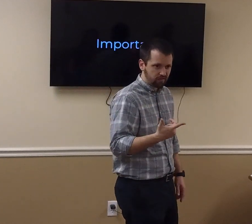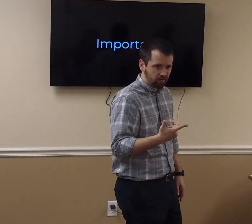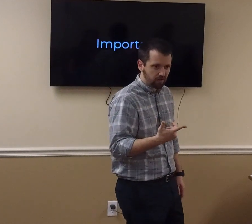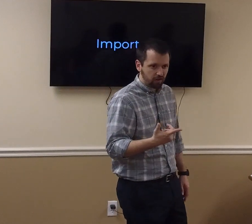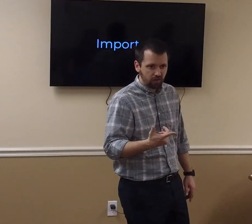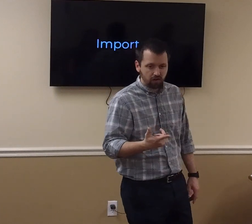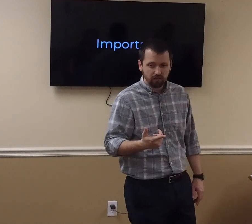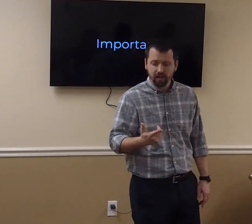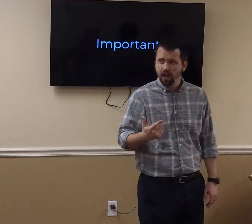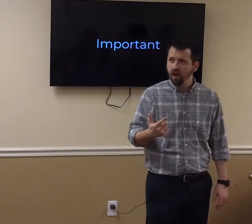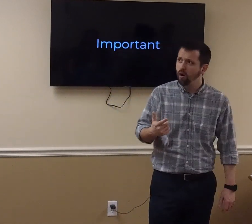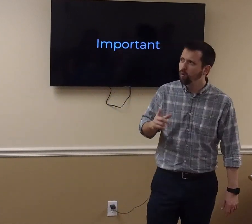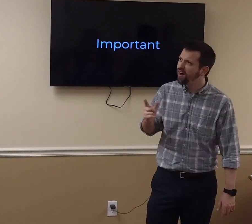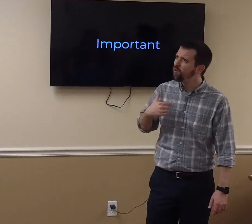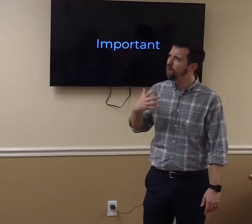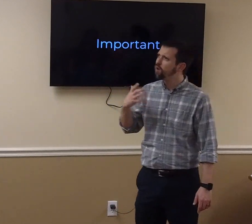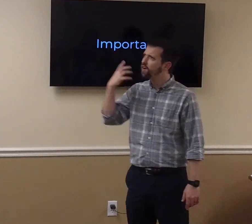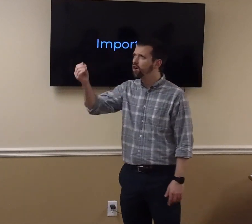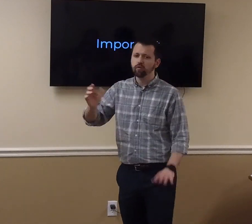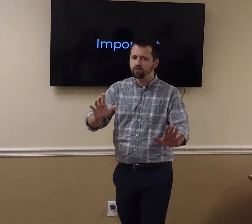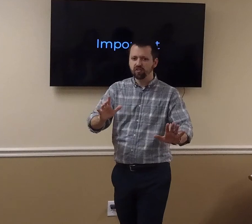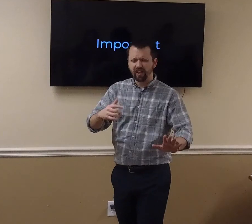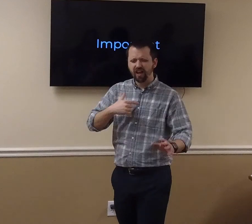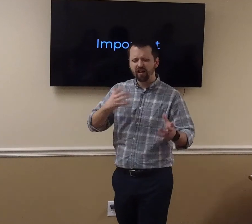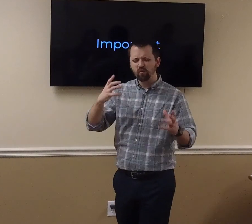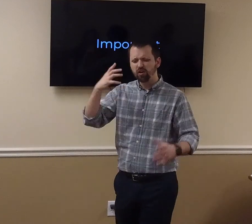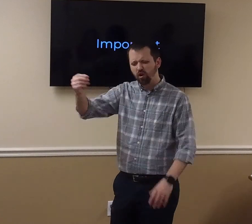So you don't say, oh, where do I want to go? You say,